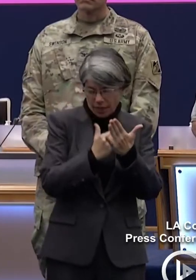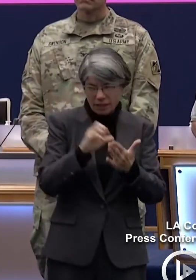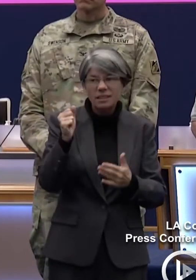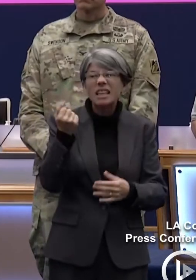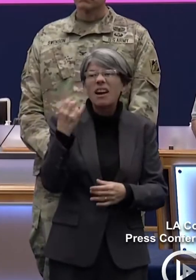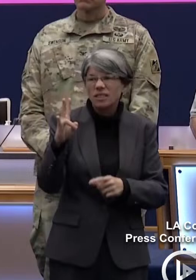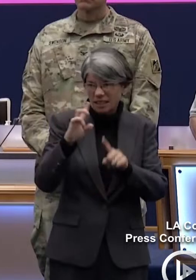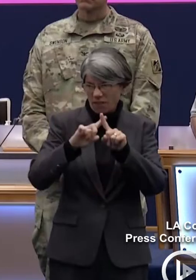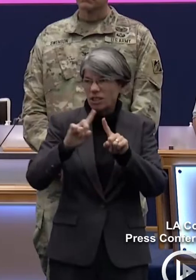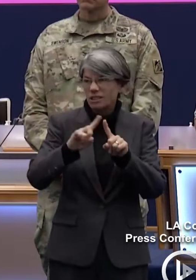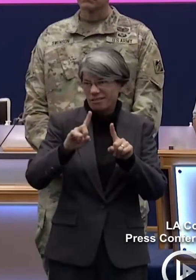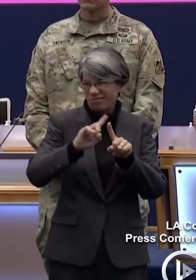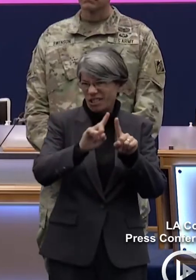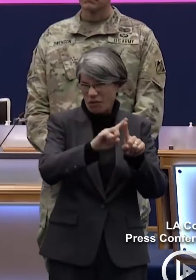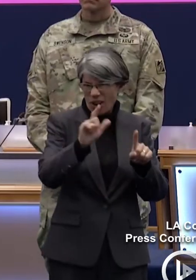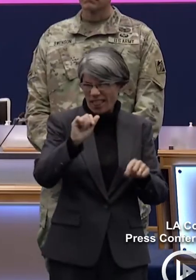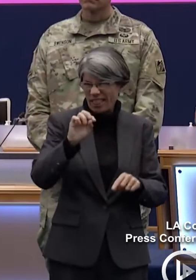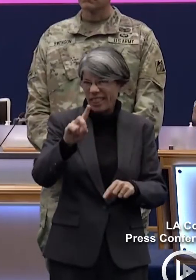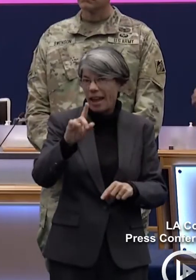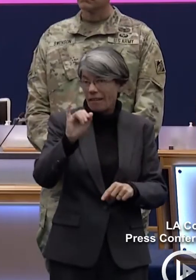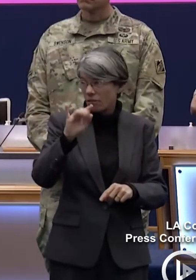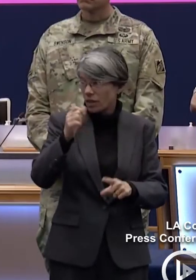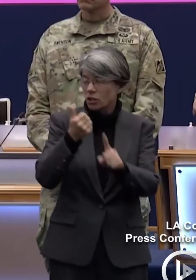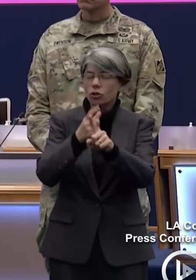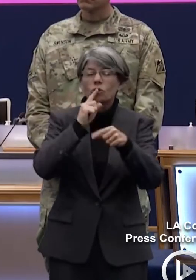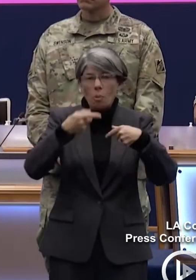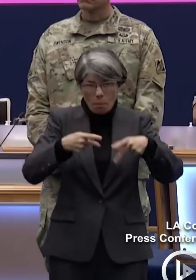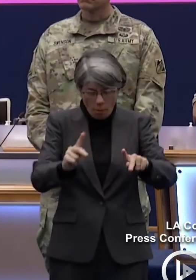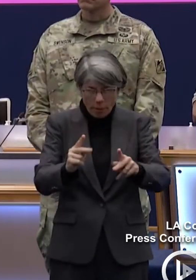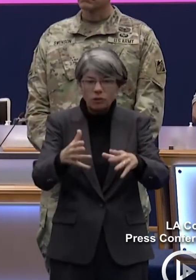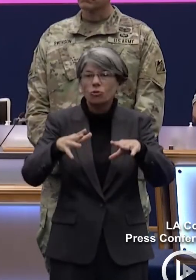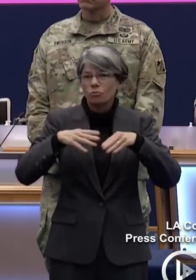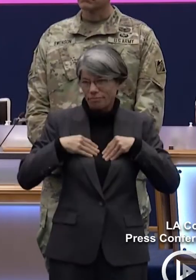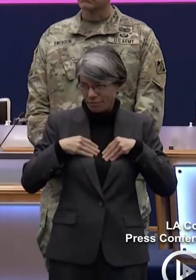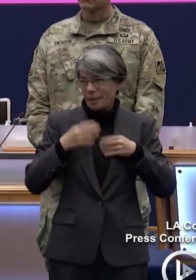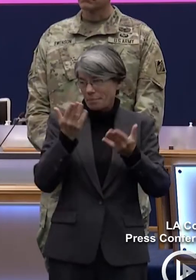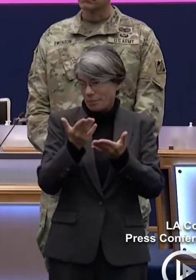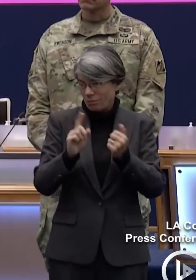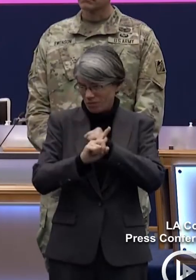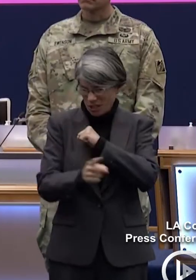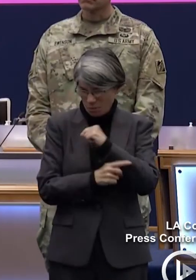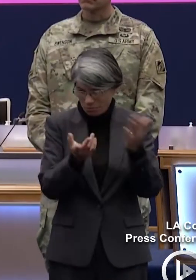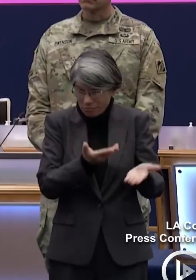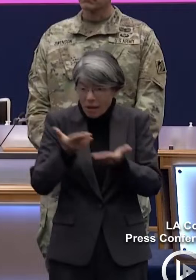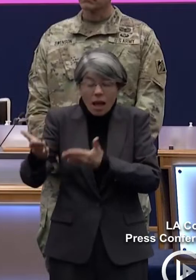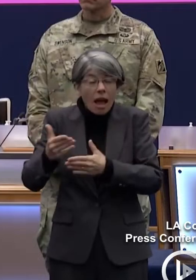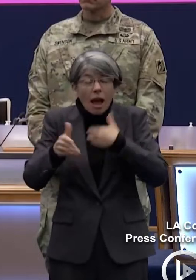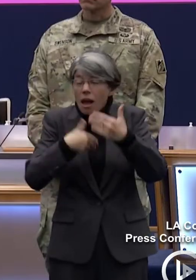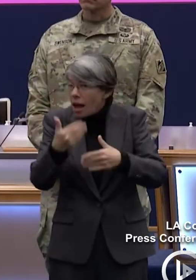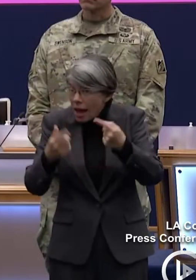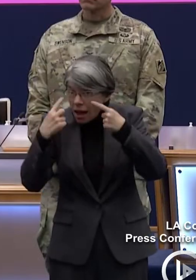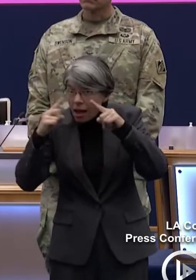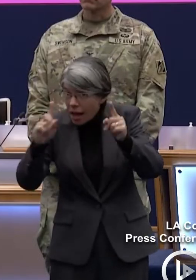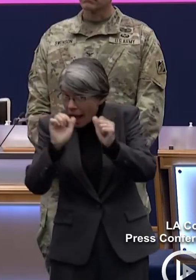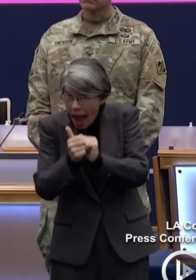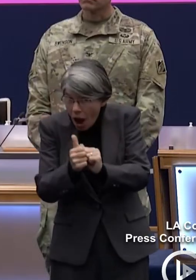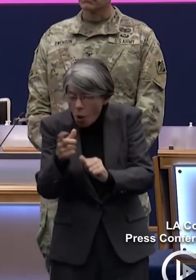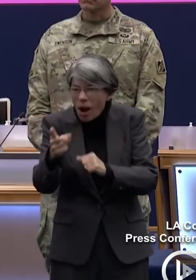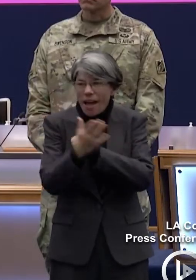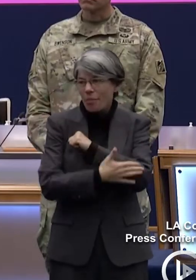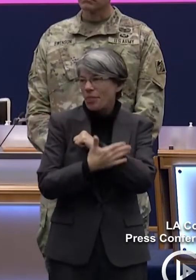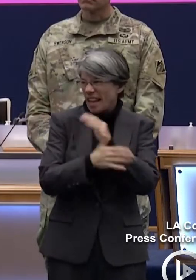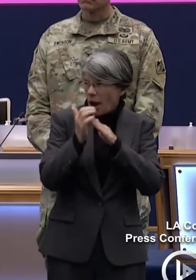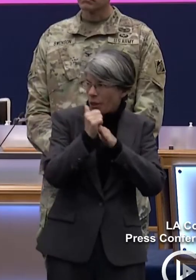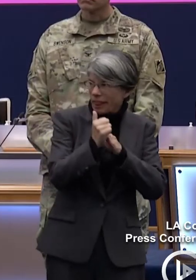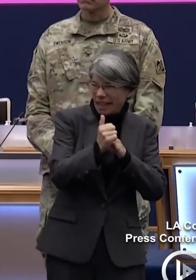of 17 landfills that are permitted by the state to accept that debris. And so the way the process has worked, the county is